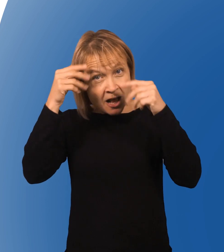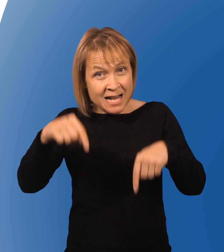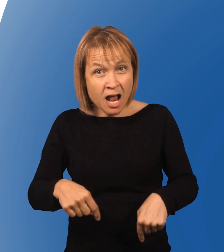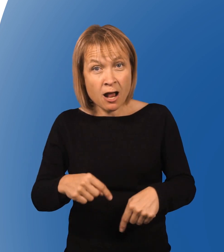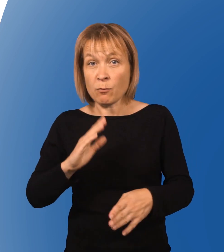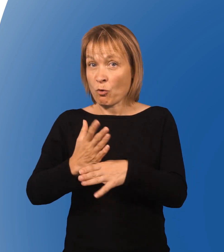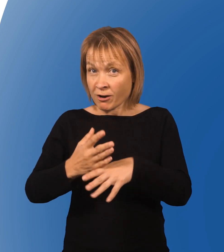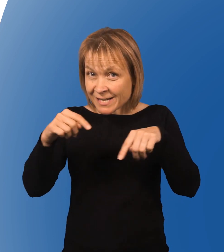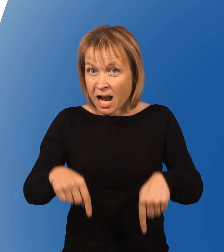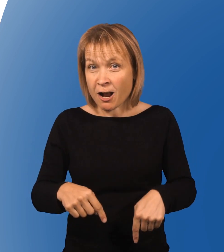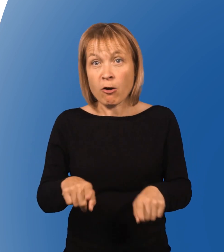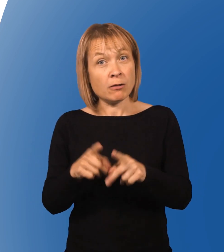work and visit.